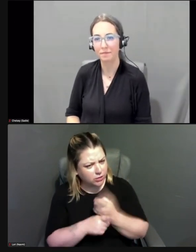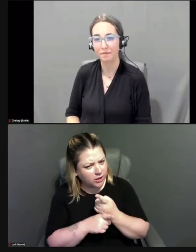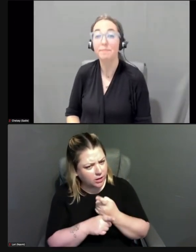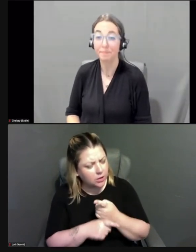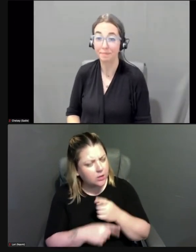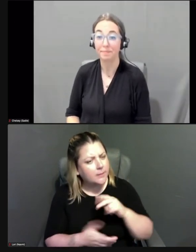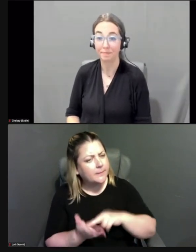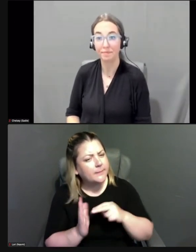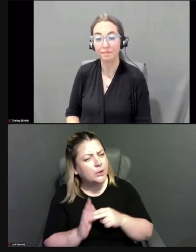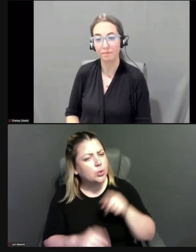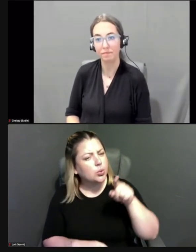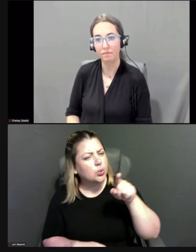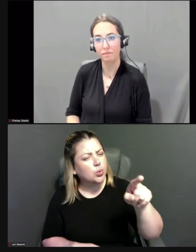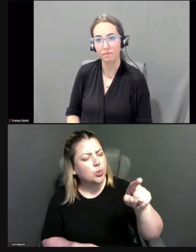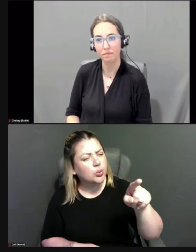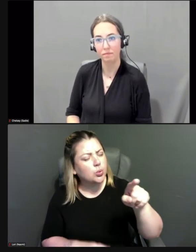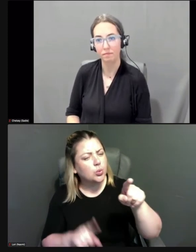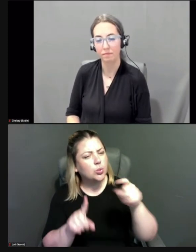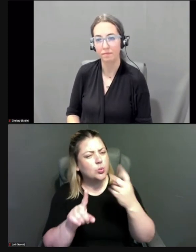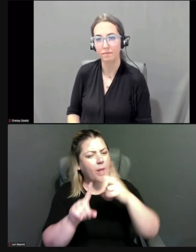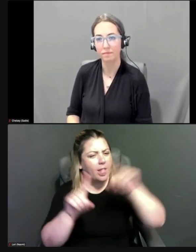are you a